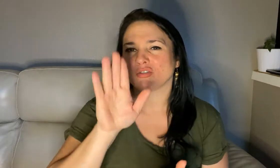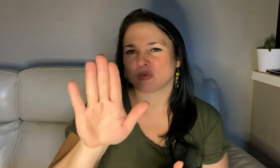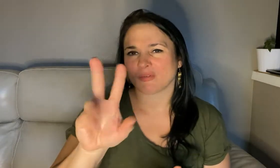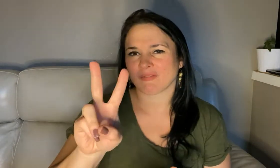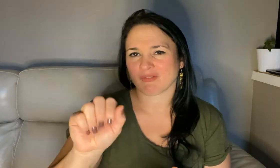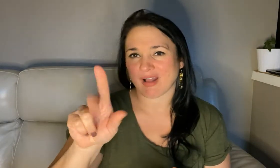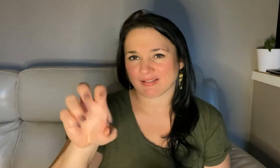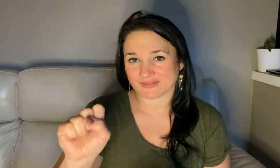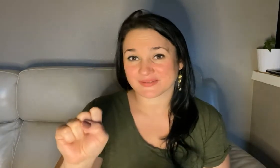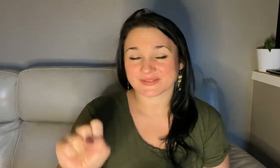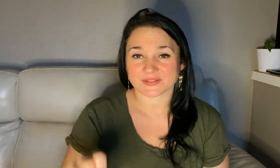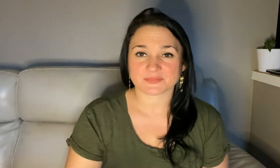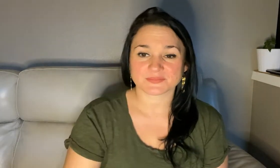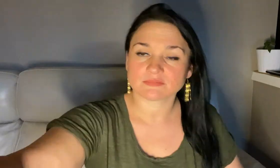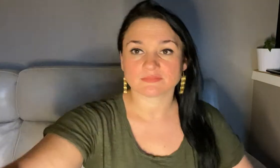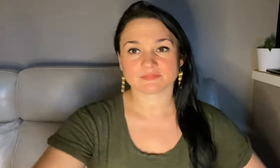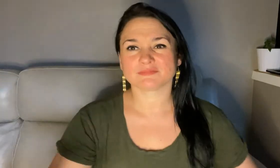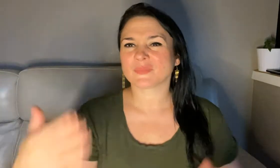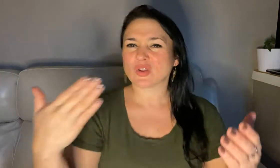write them down, what your values are.